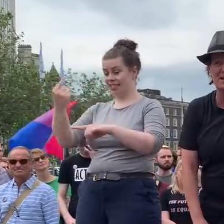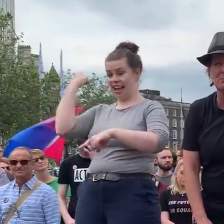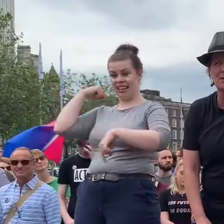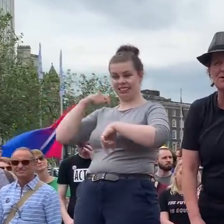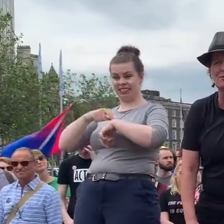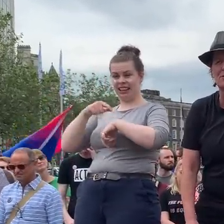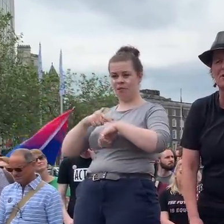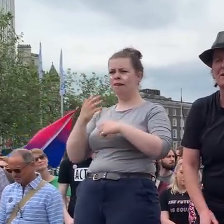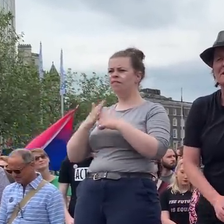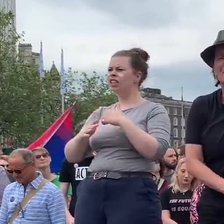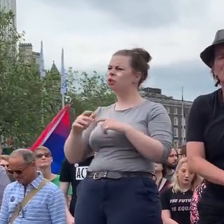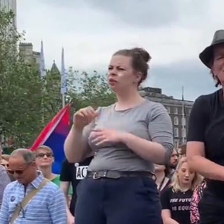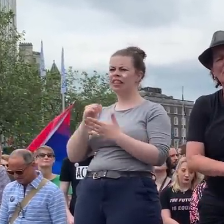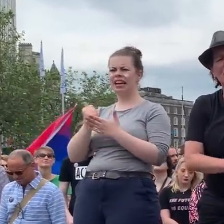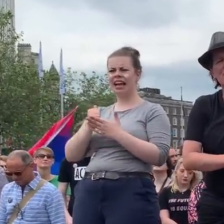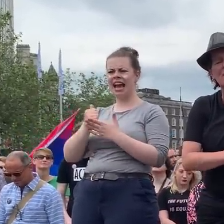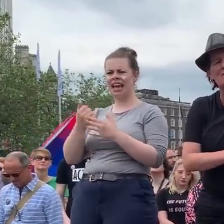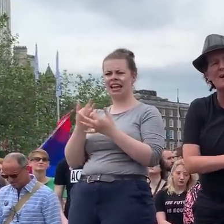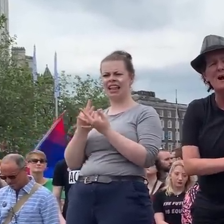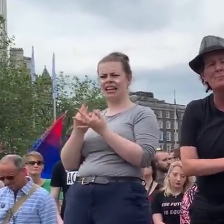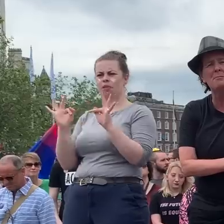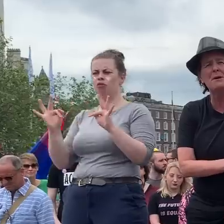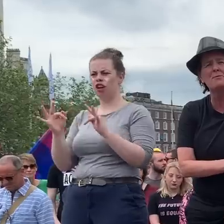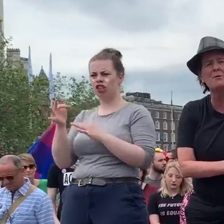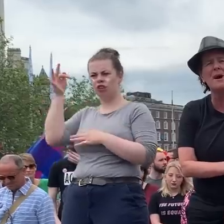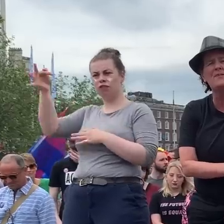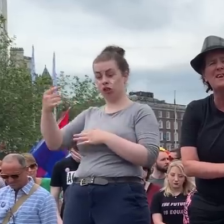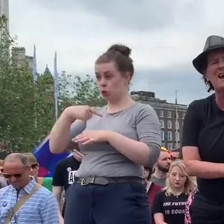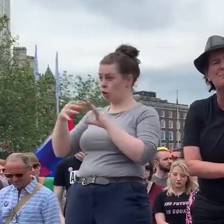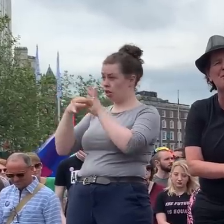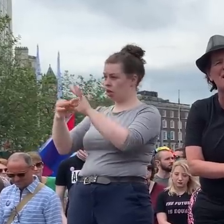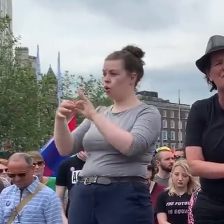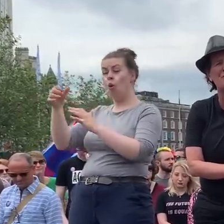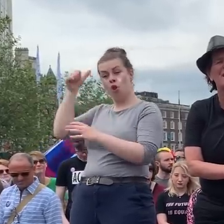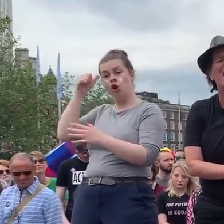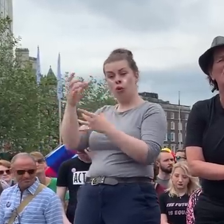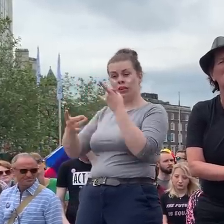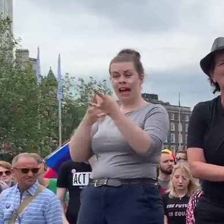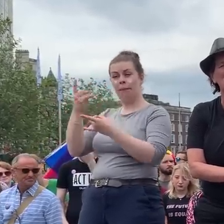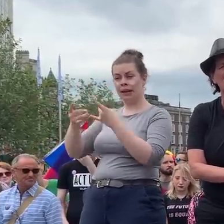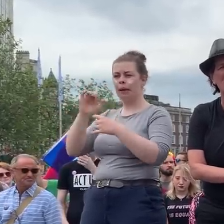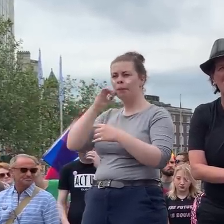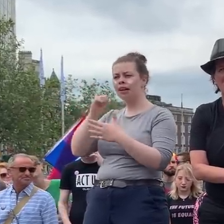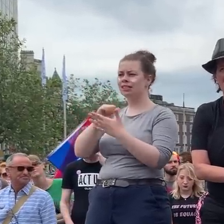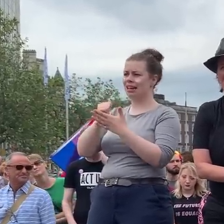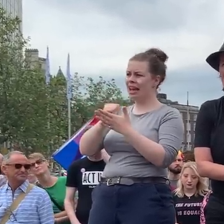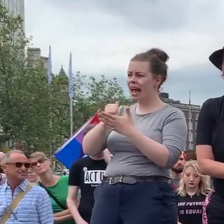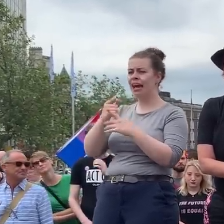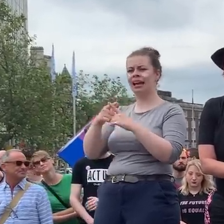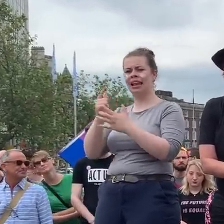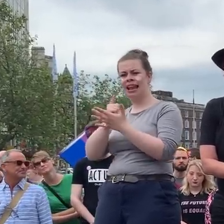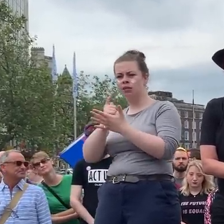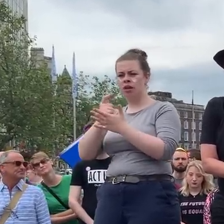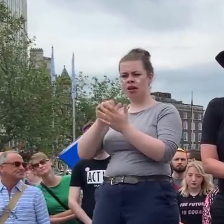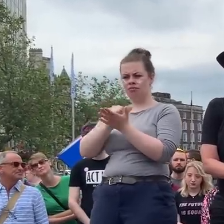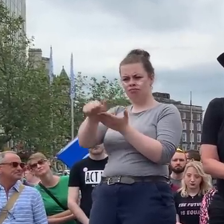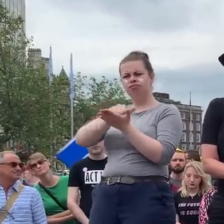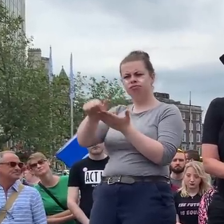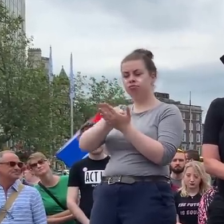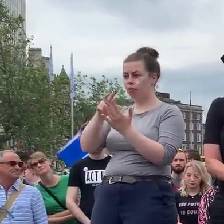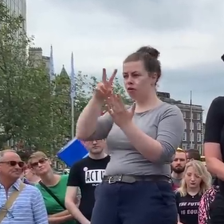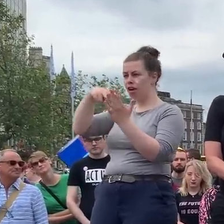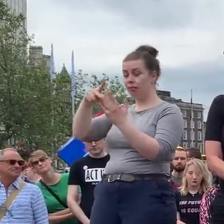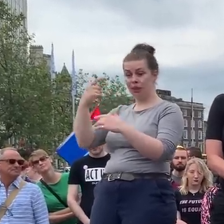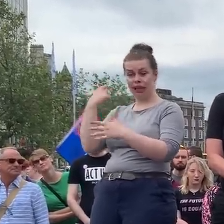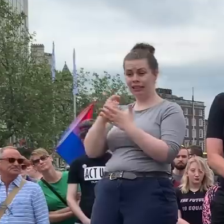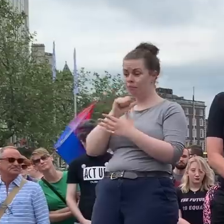like the Gay Liberation Front. We knew those things were happening because we read the gay press and the women's press, but there was no